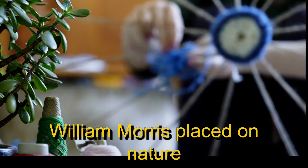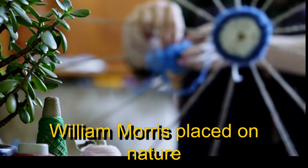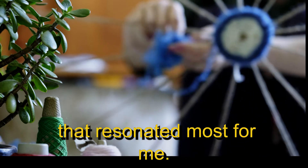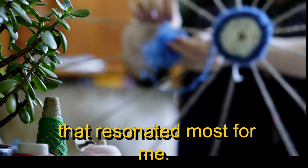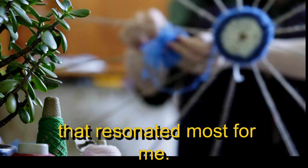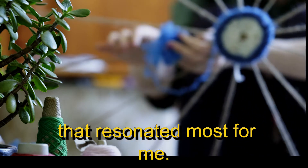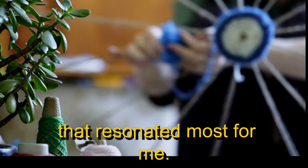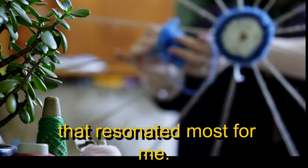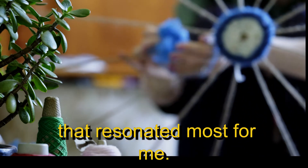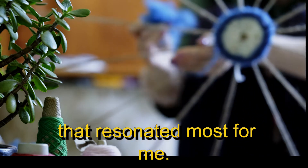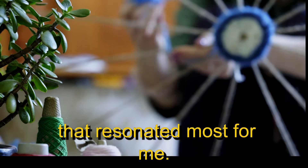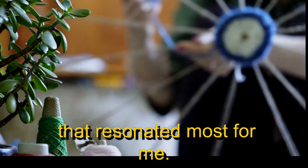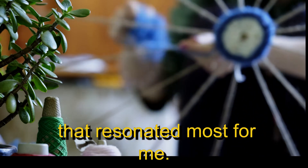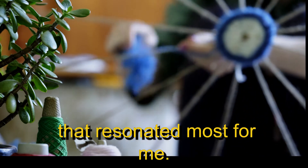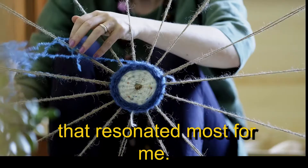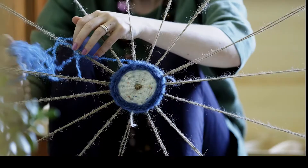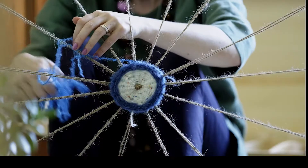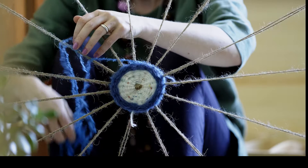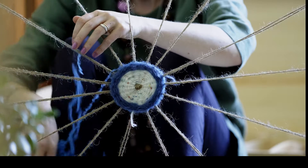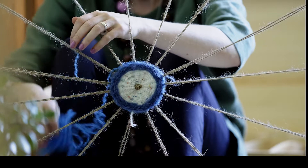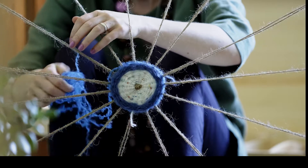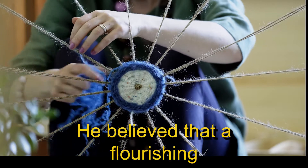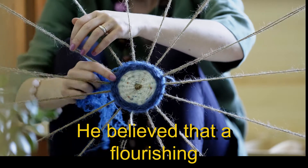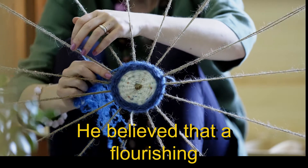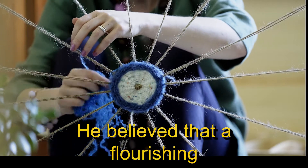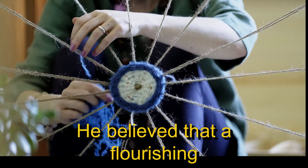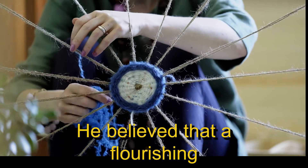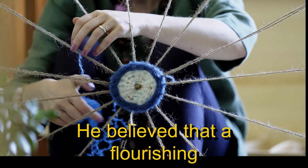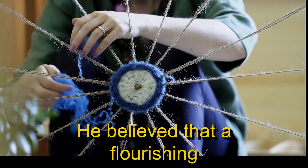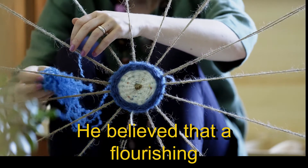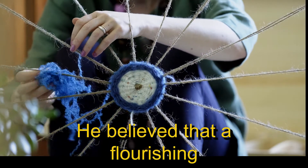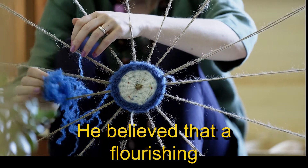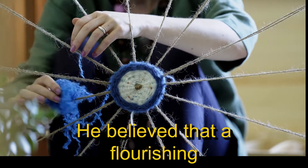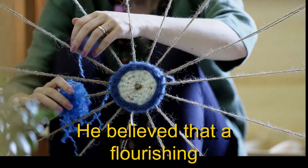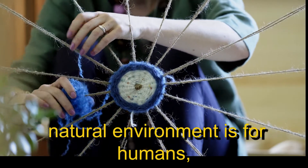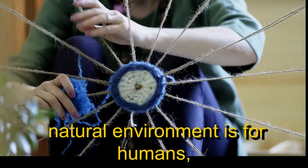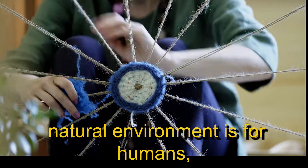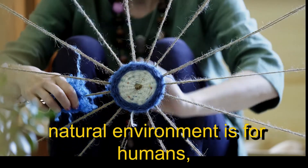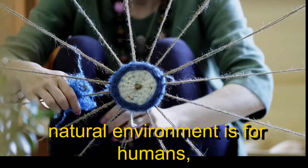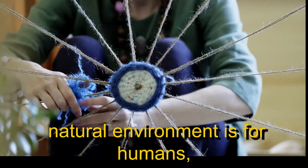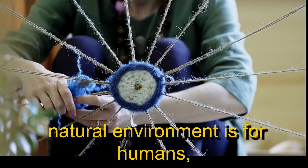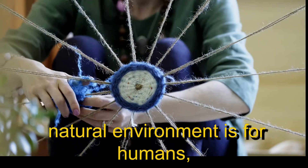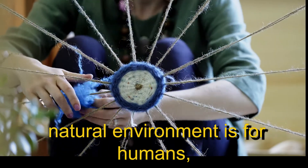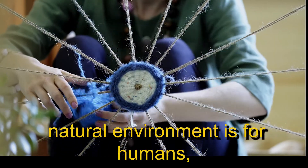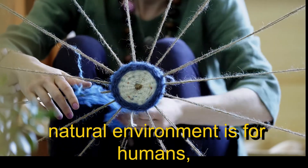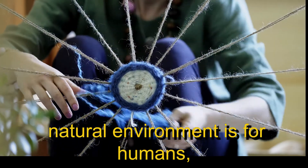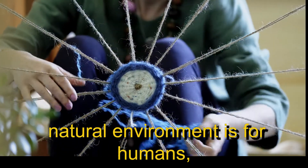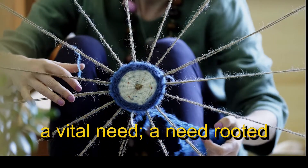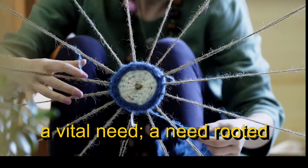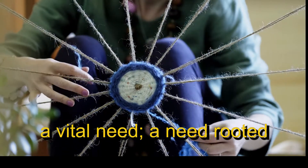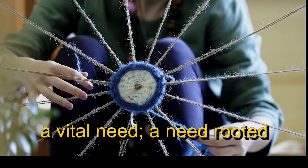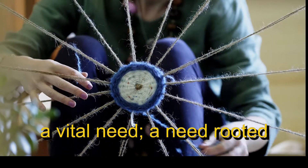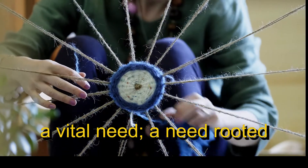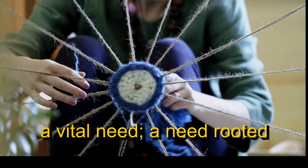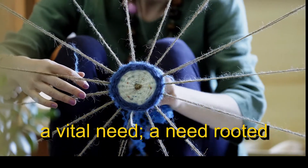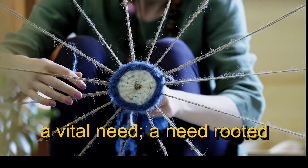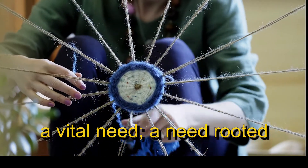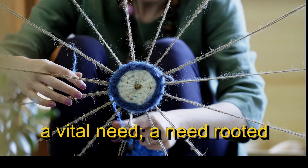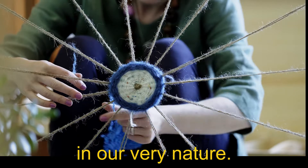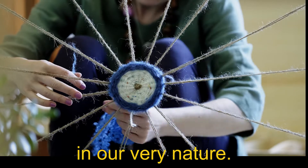that resonated most for me. He believed that a flourishing natural environment is for humans a vital need, a need rooted